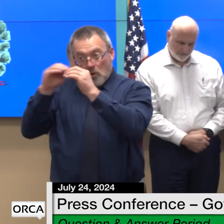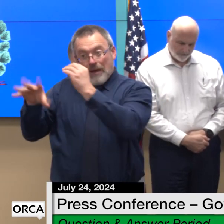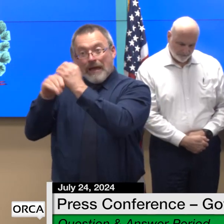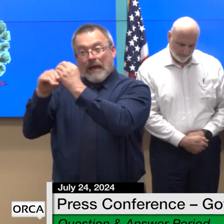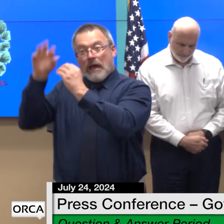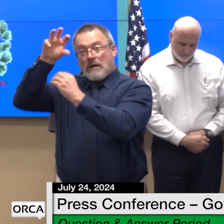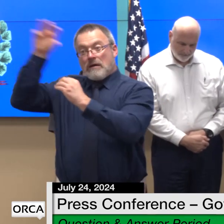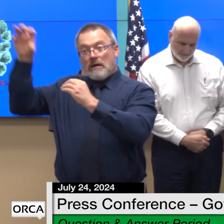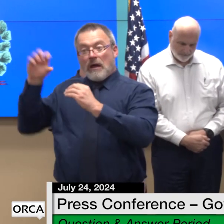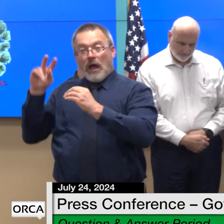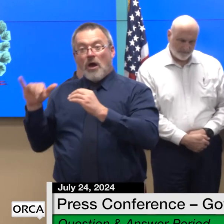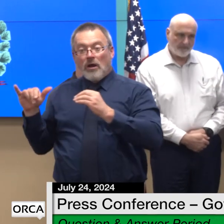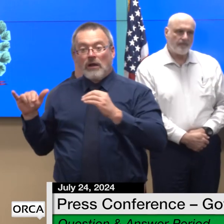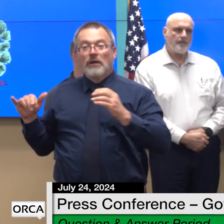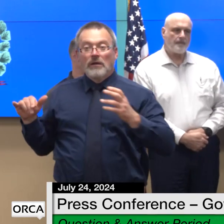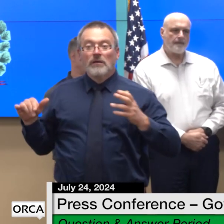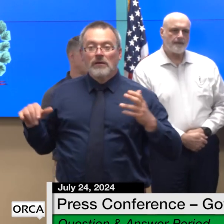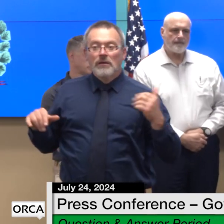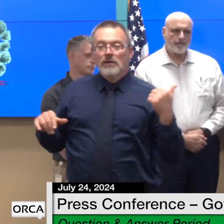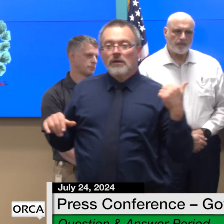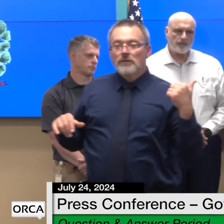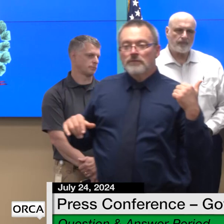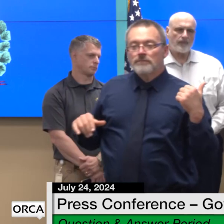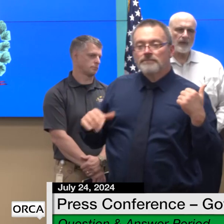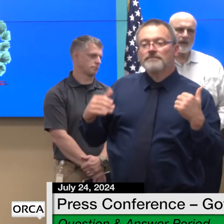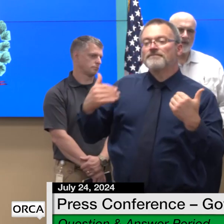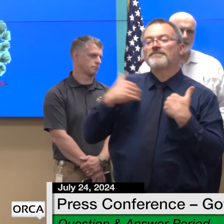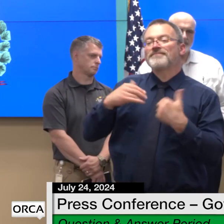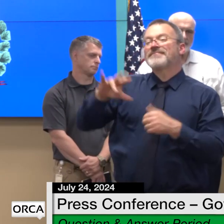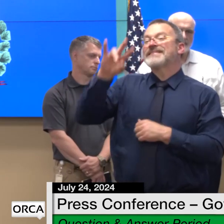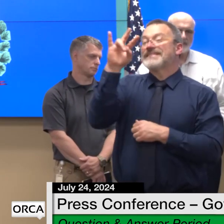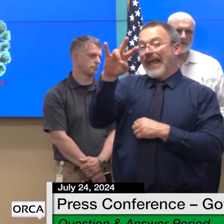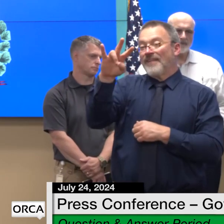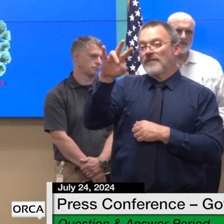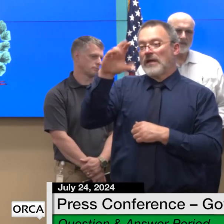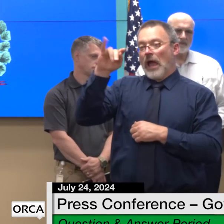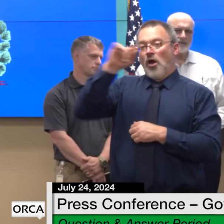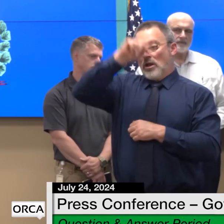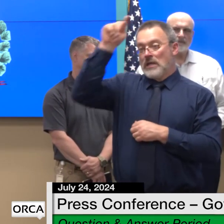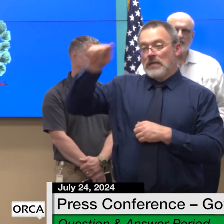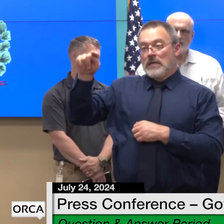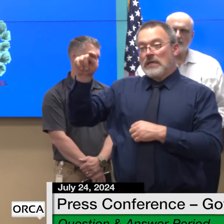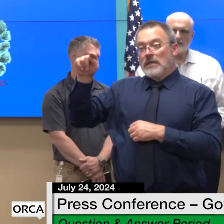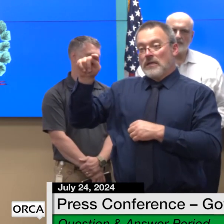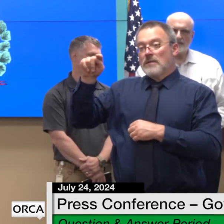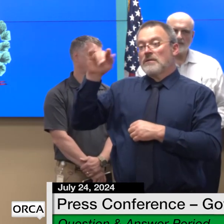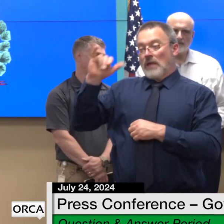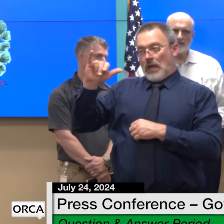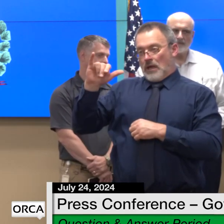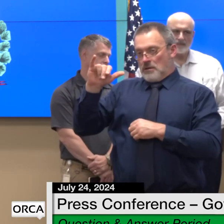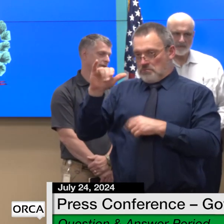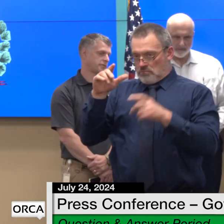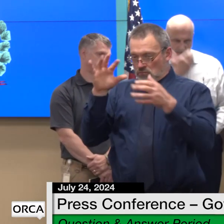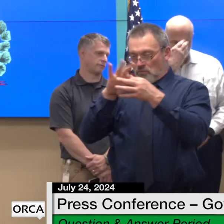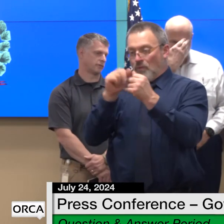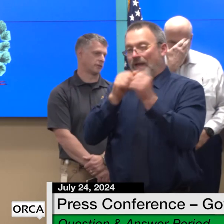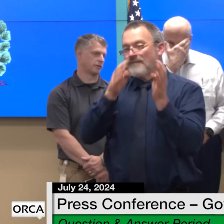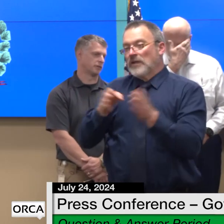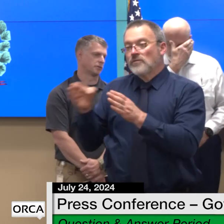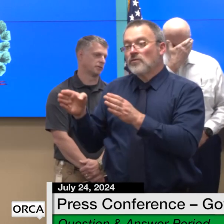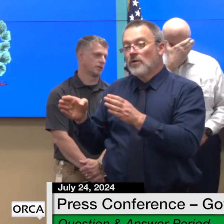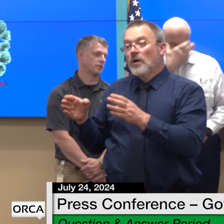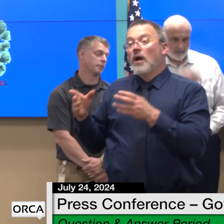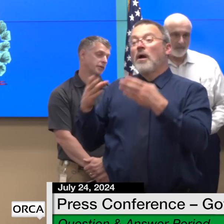Has that list grown last week? I believe it was like seven counties. For individual. Right. Oh, okay. I believe. 8 for public, 7